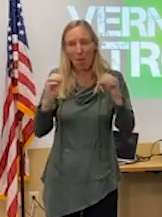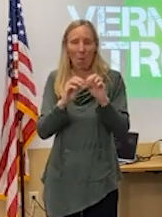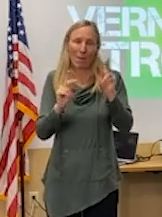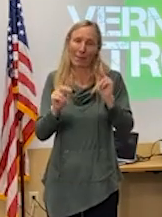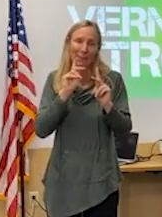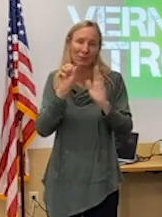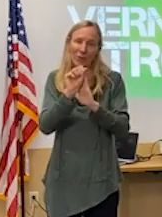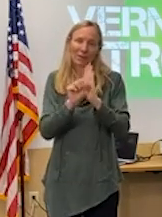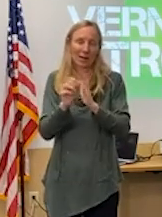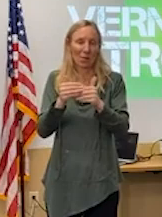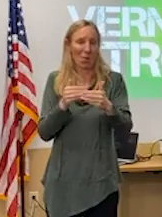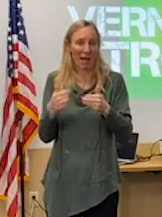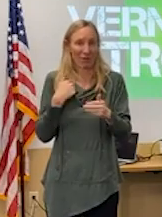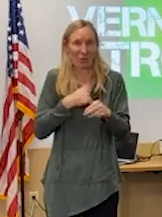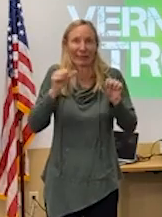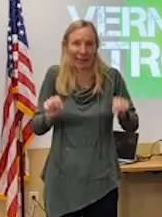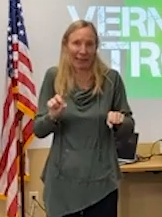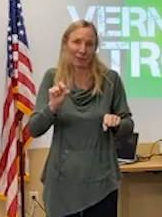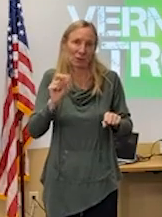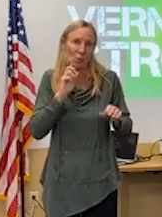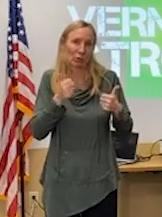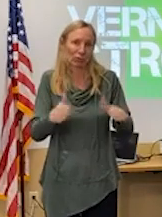state.